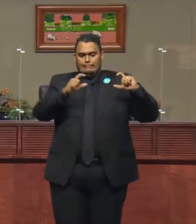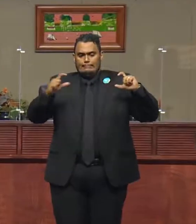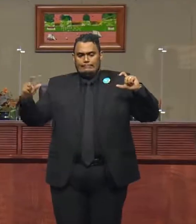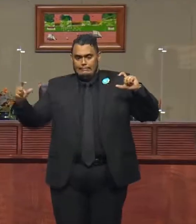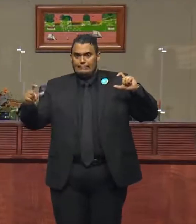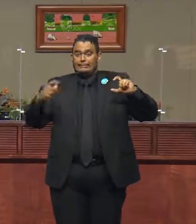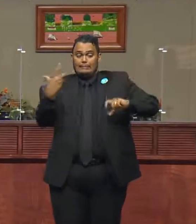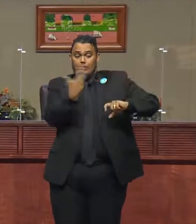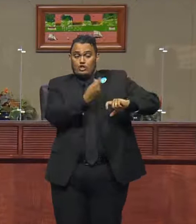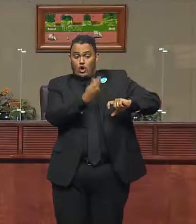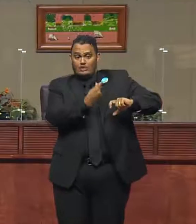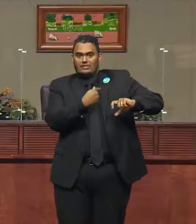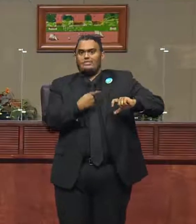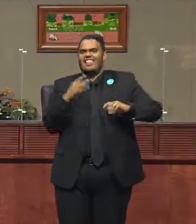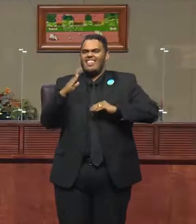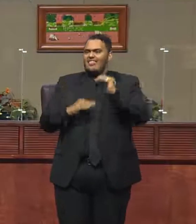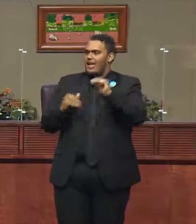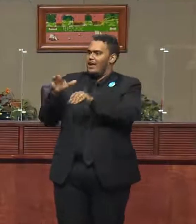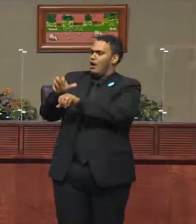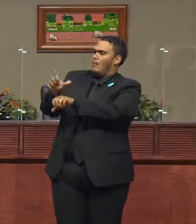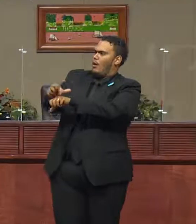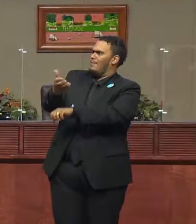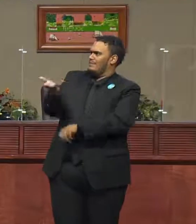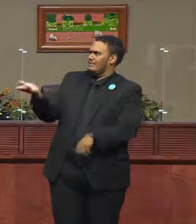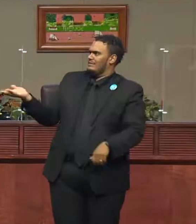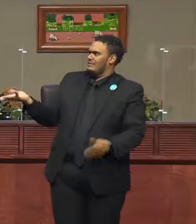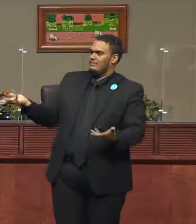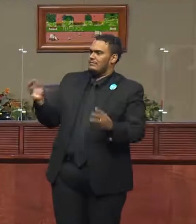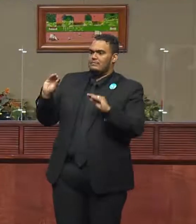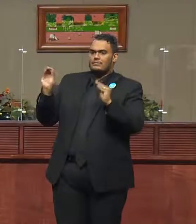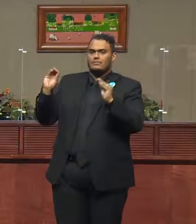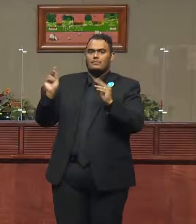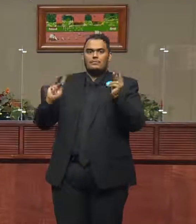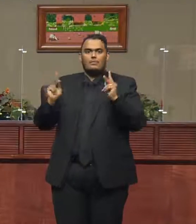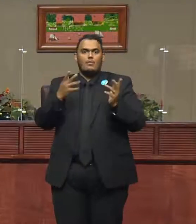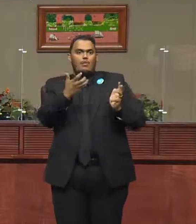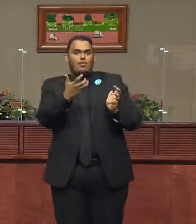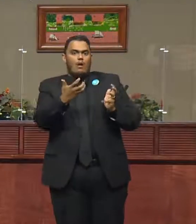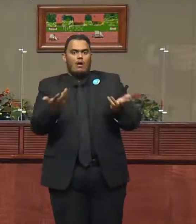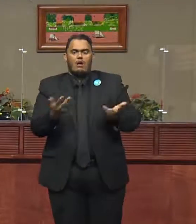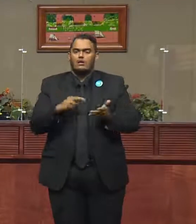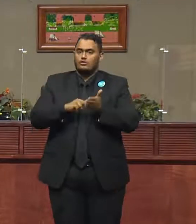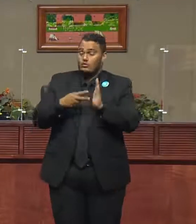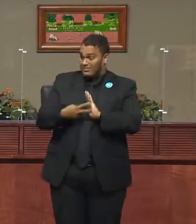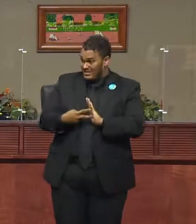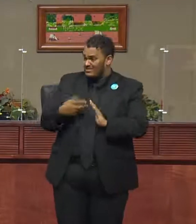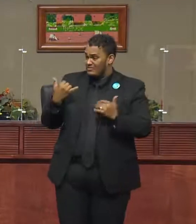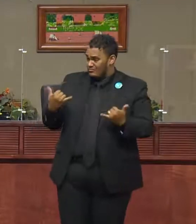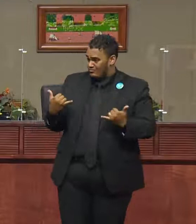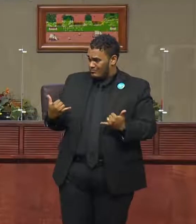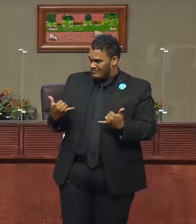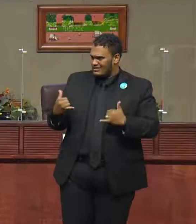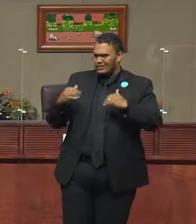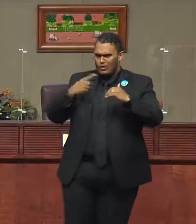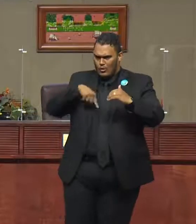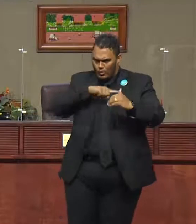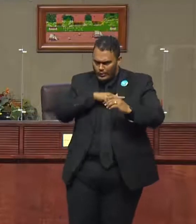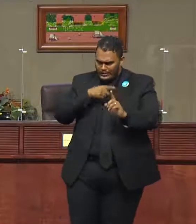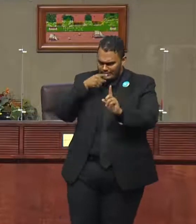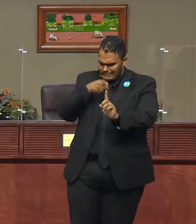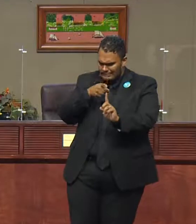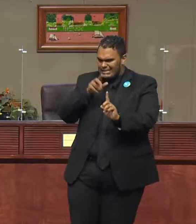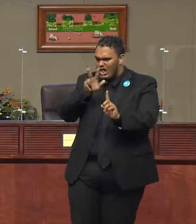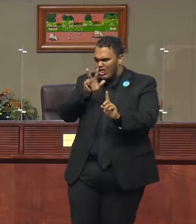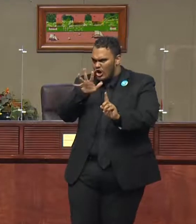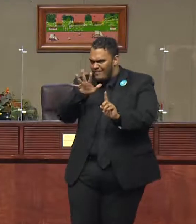this hesitancy problem a lot, but when you look at the numbers, about 35% right now, and you know we have to get to at least